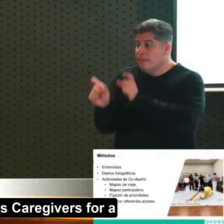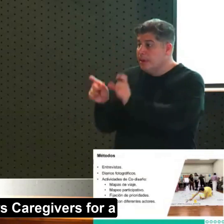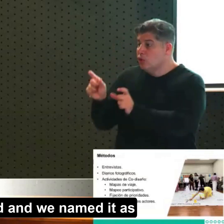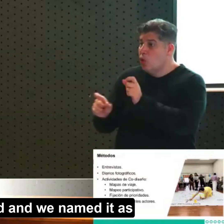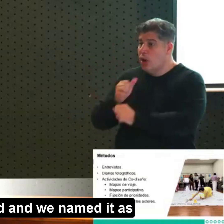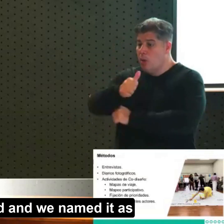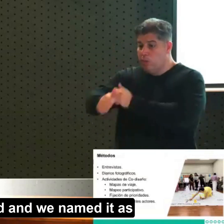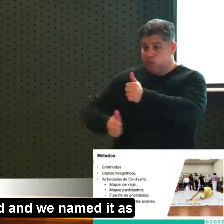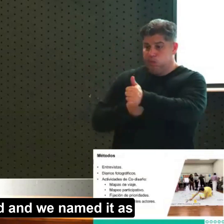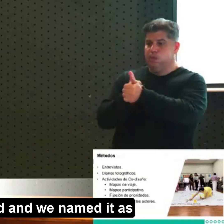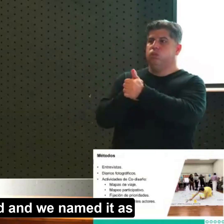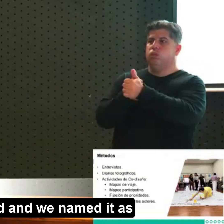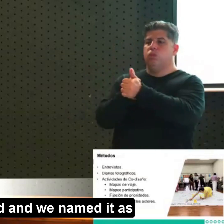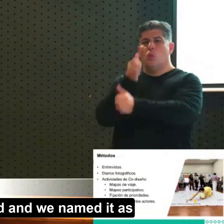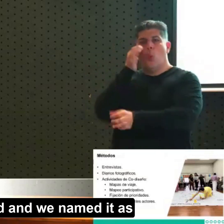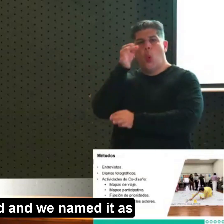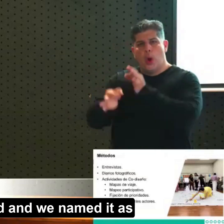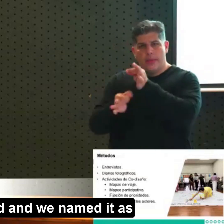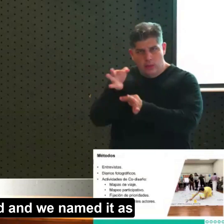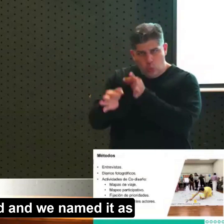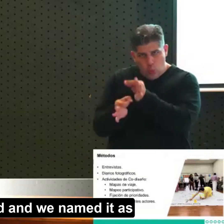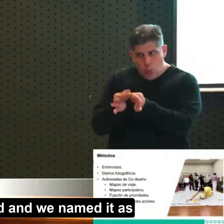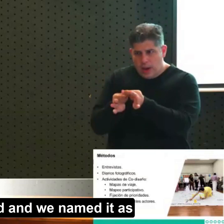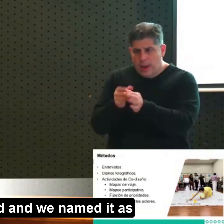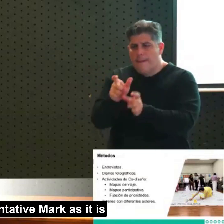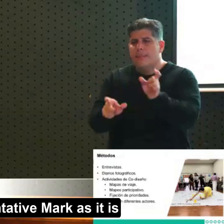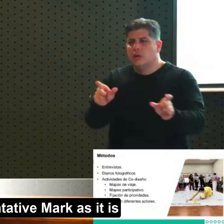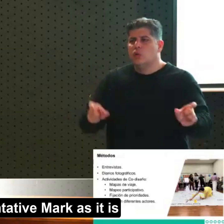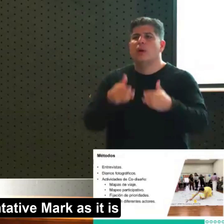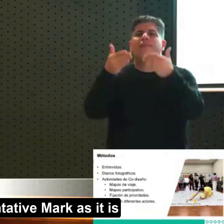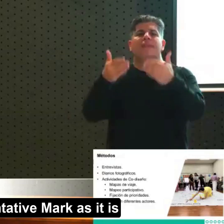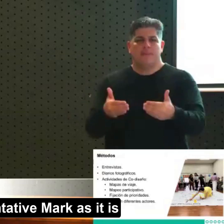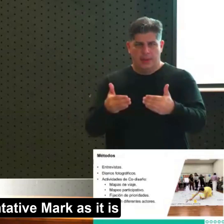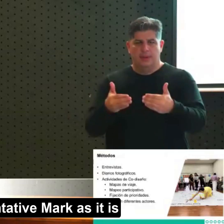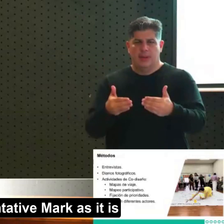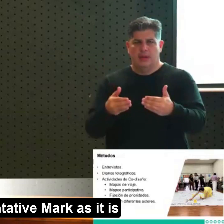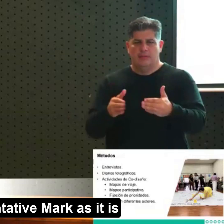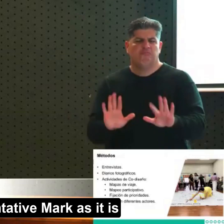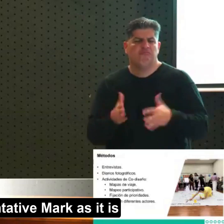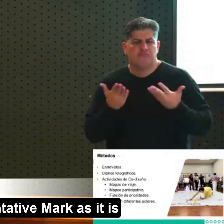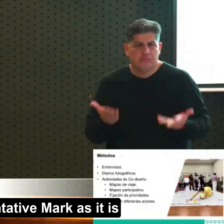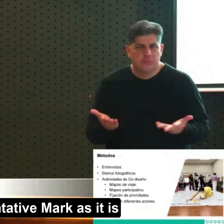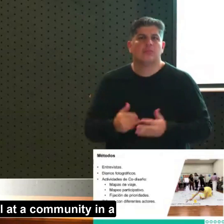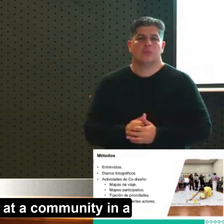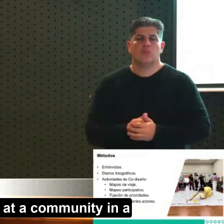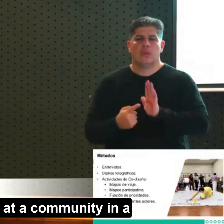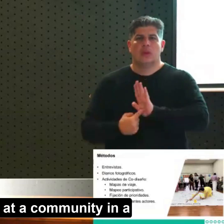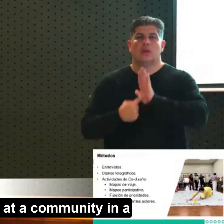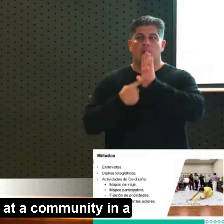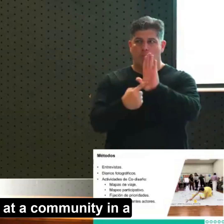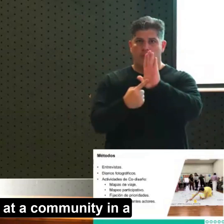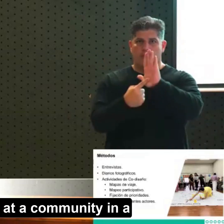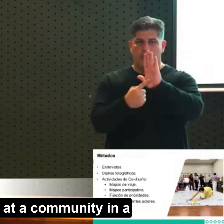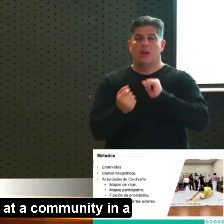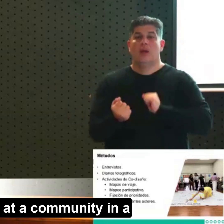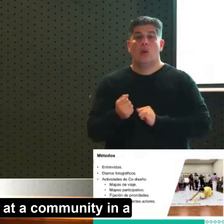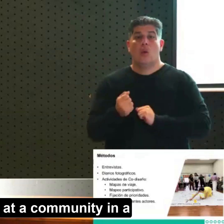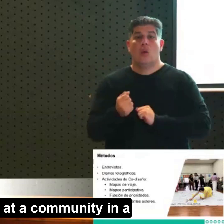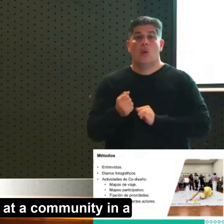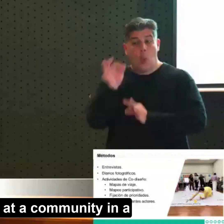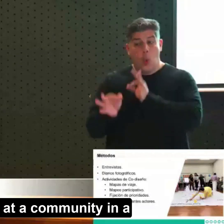caregivers for the disabled, and we named it, let's say, as a representative, as a benchmark, as a